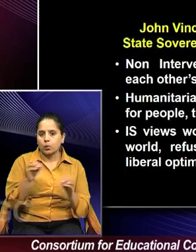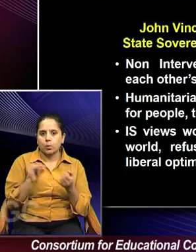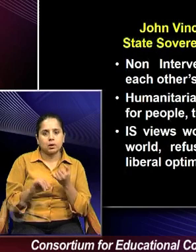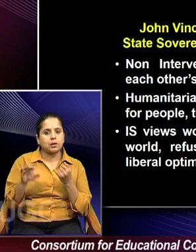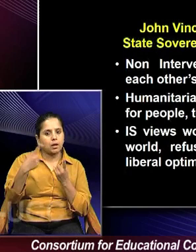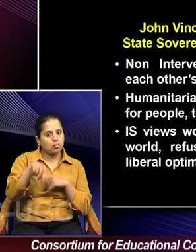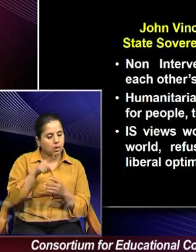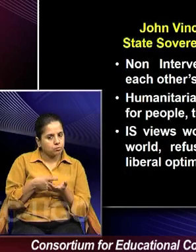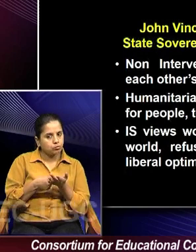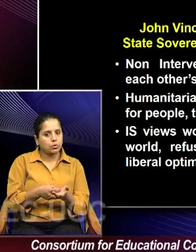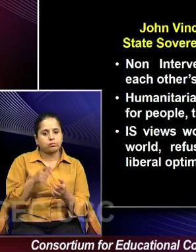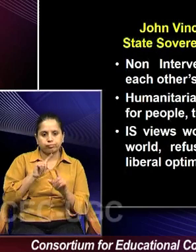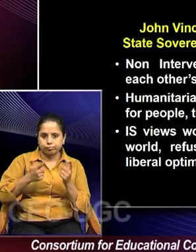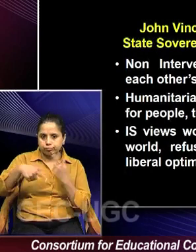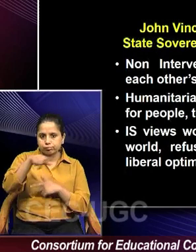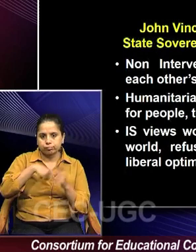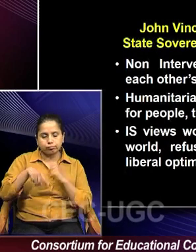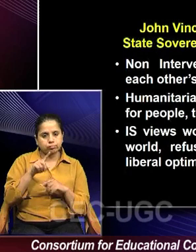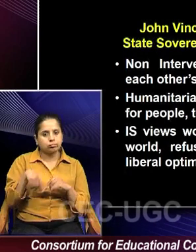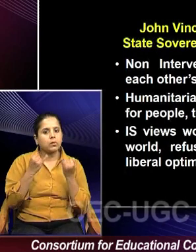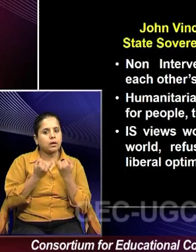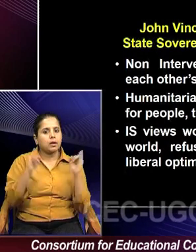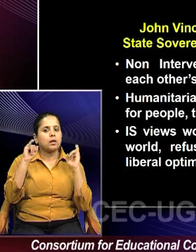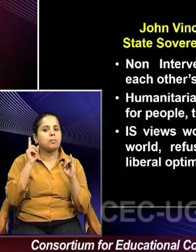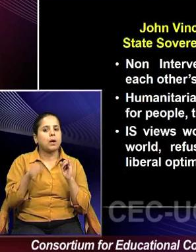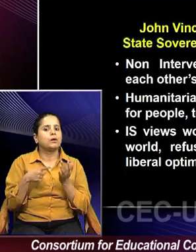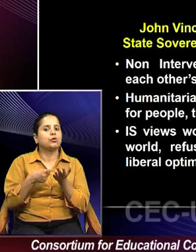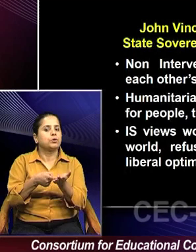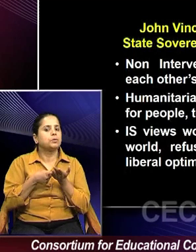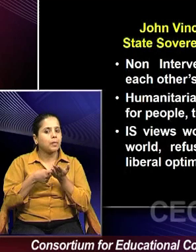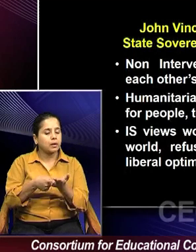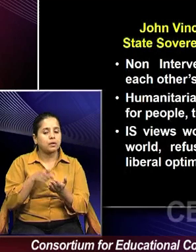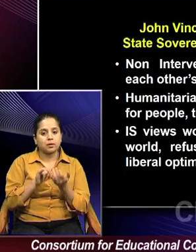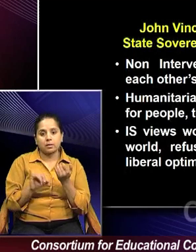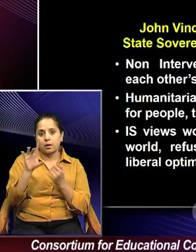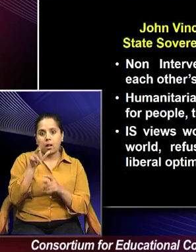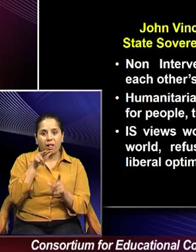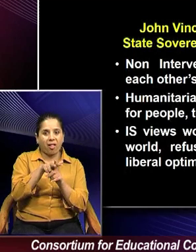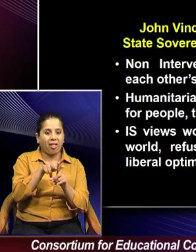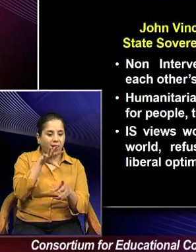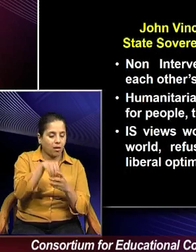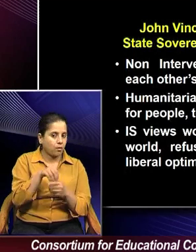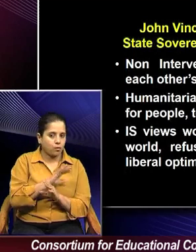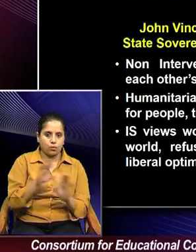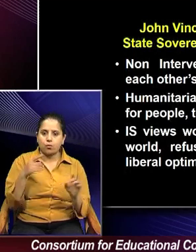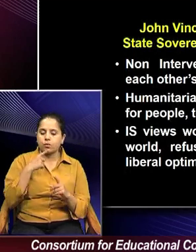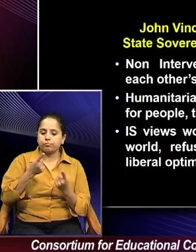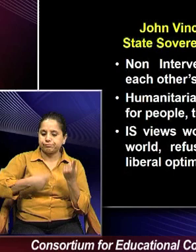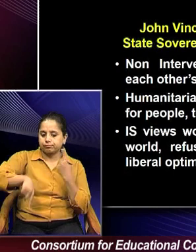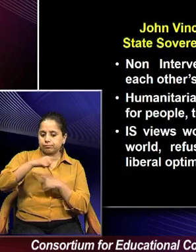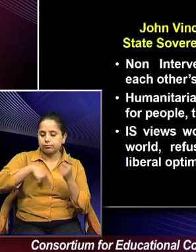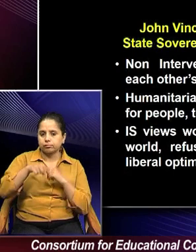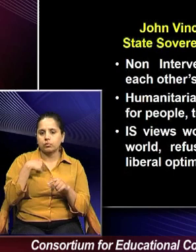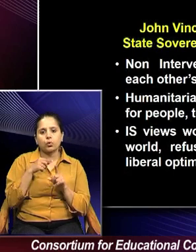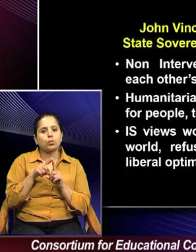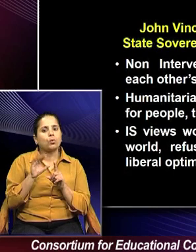should respect each other's independence, that states should not interfere in the internal